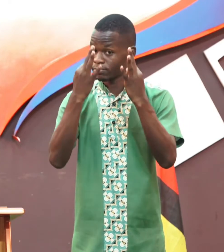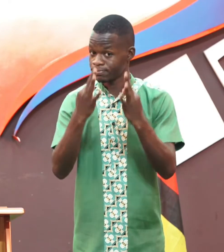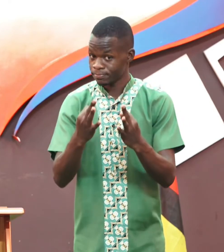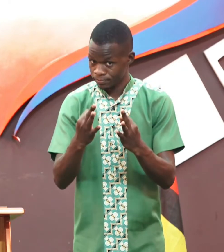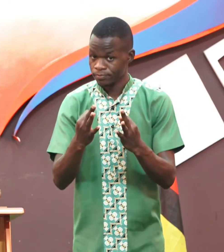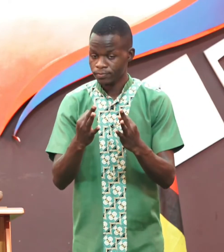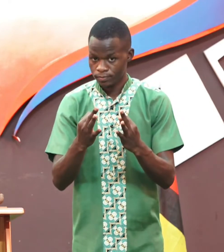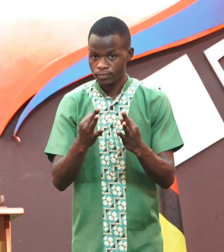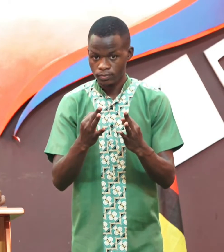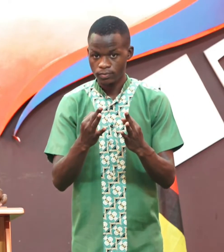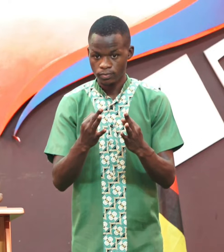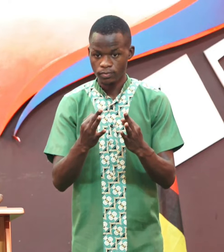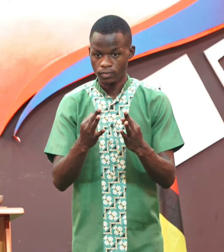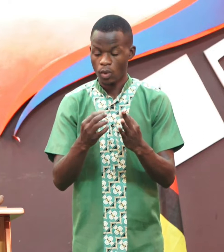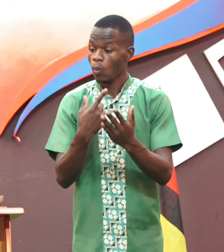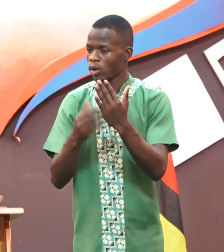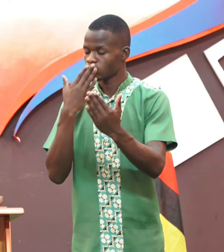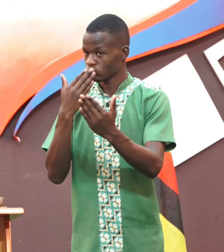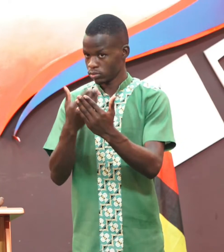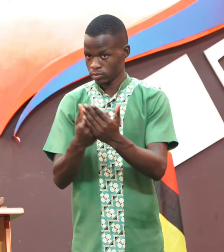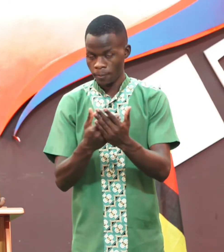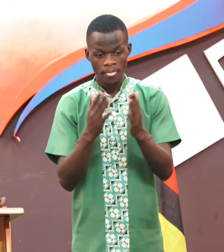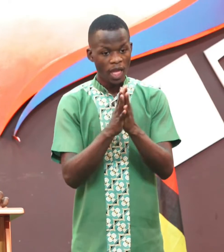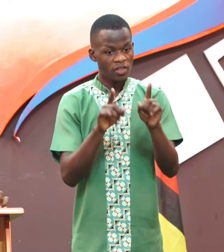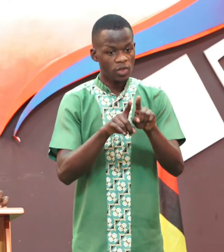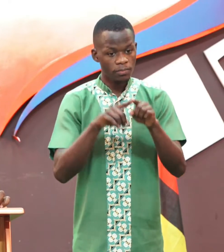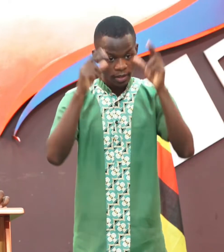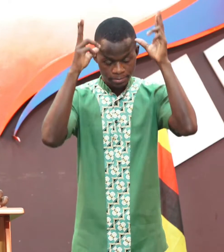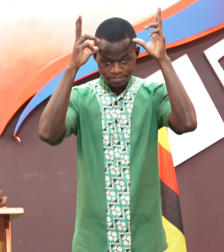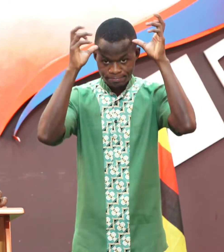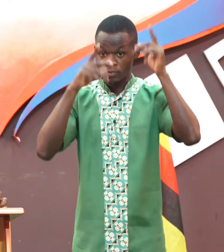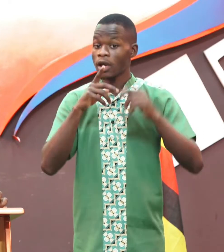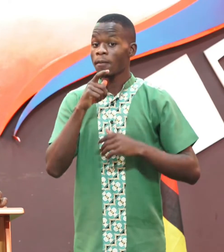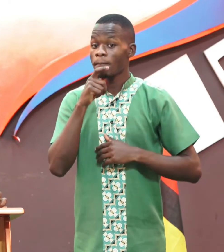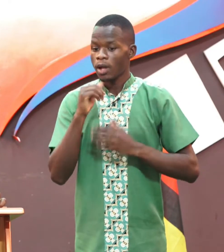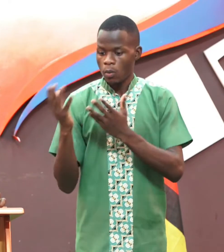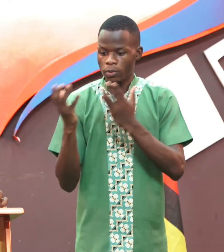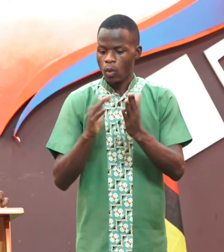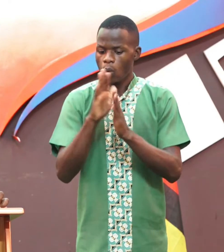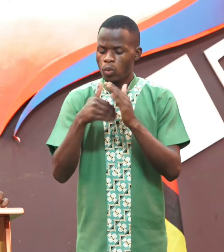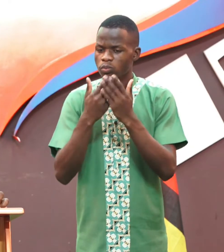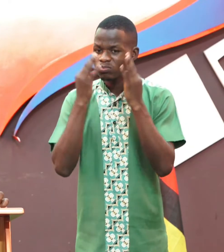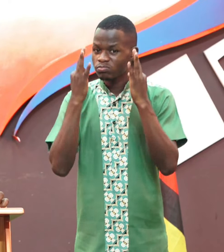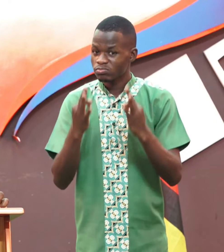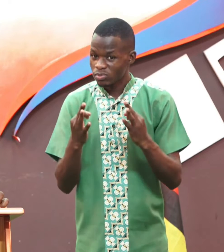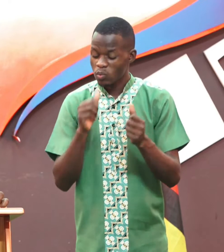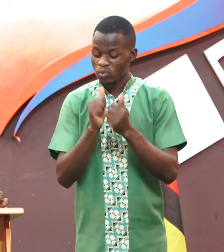Brings out of his good treasure what is good. And the evil man brings out of his evil treasure what is